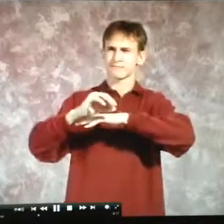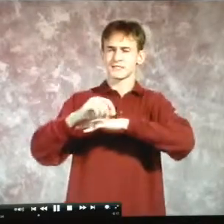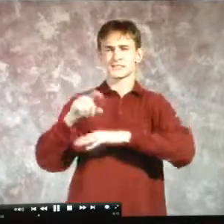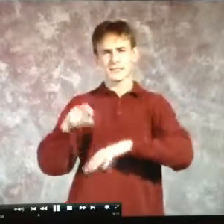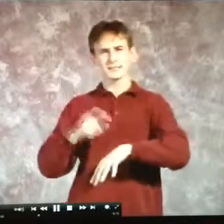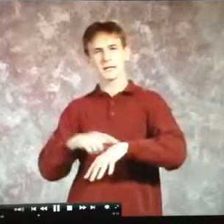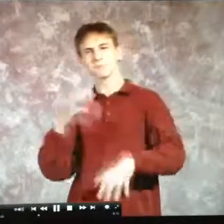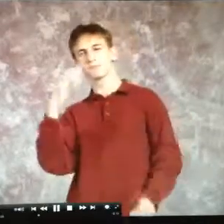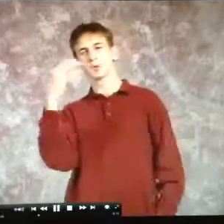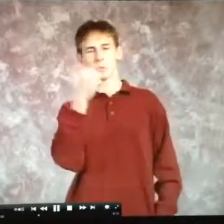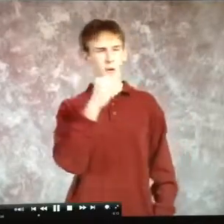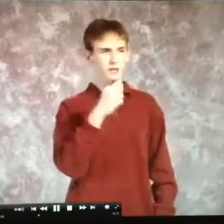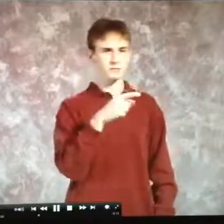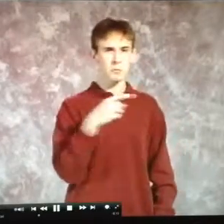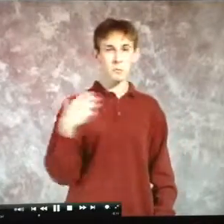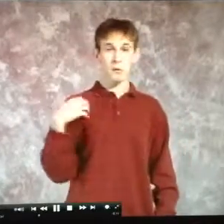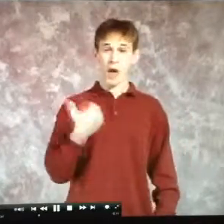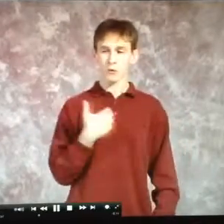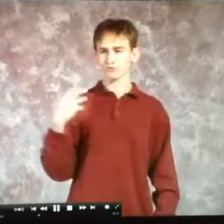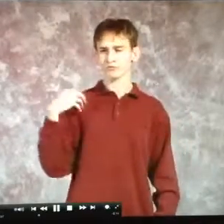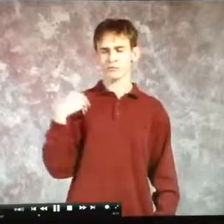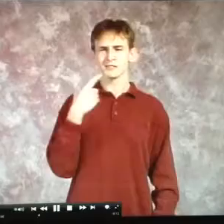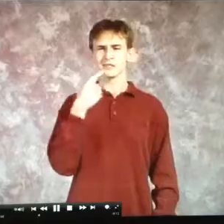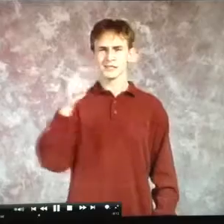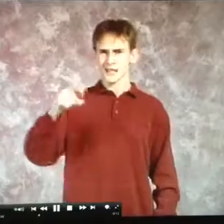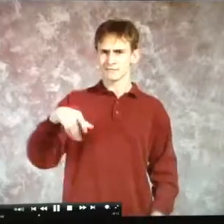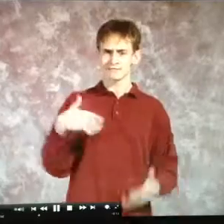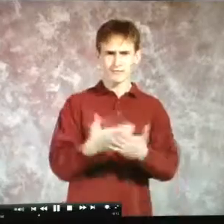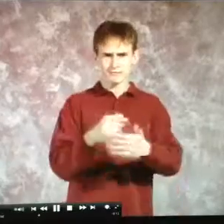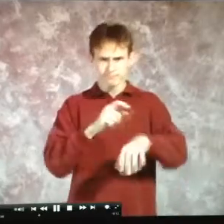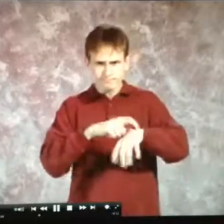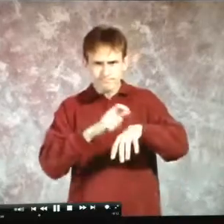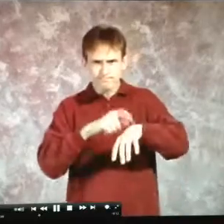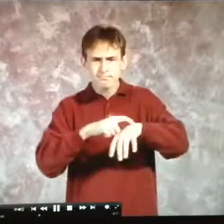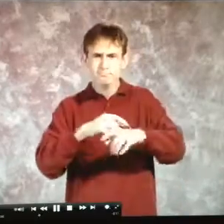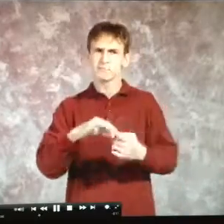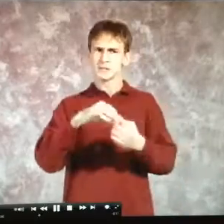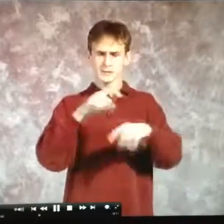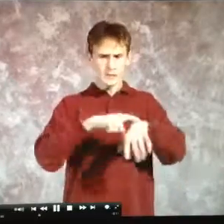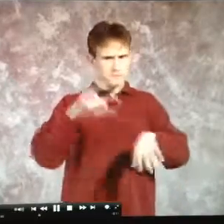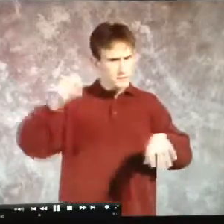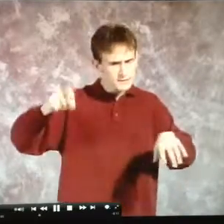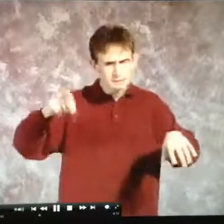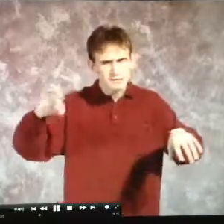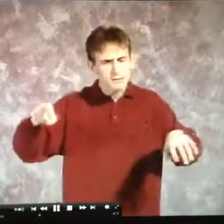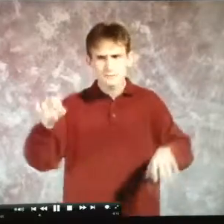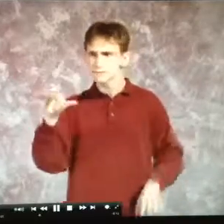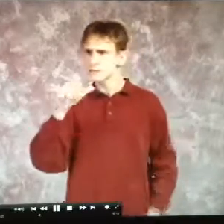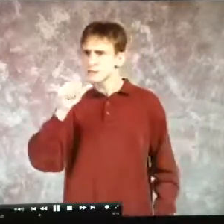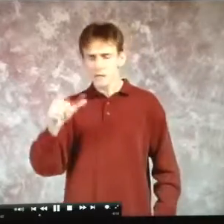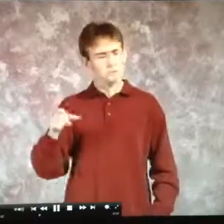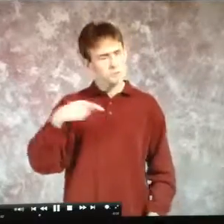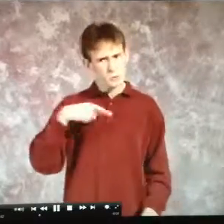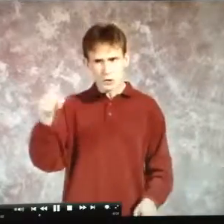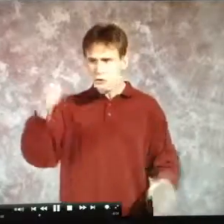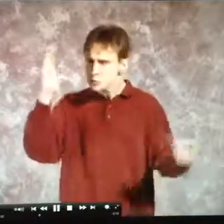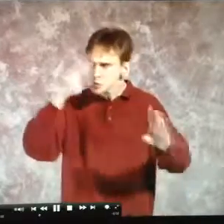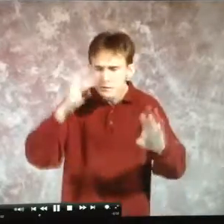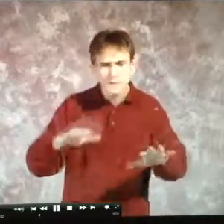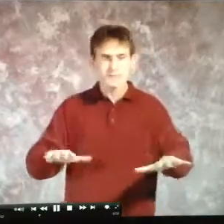getting close to nighttime, we decided to go out, and our supervisor told us, you must be back here at a certain time. And